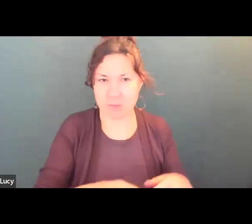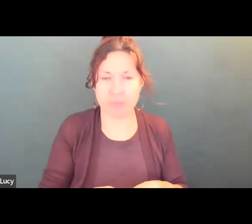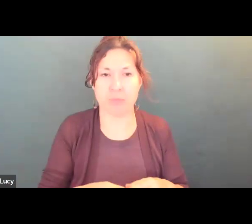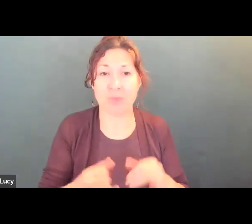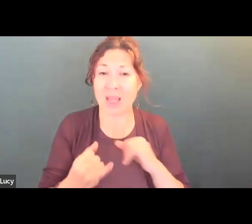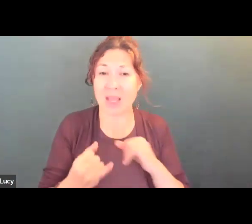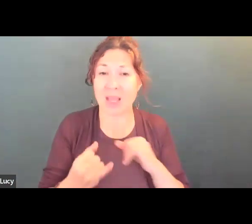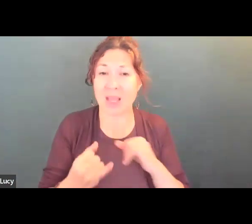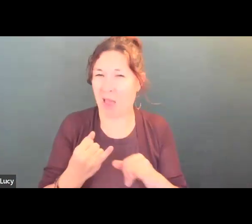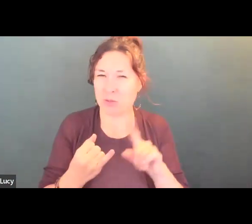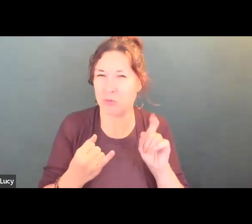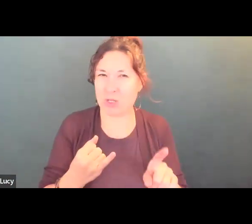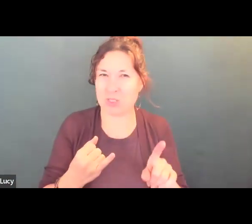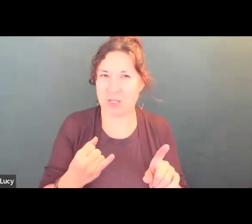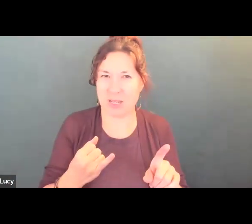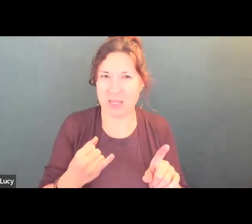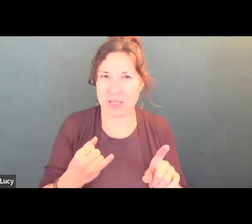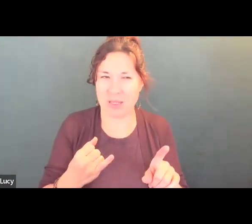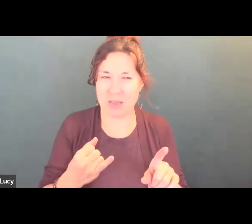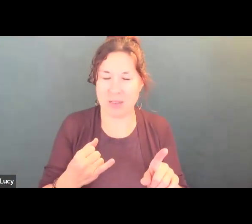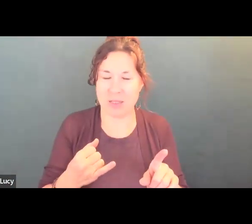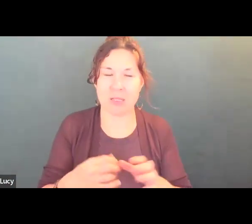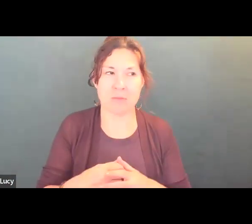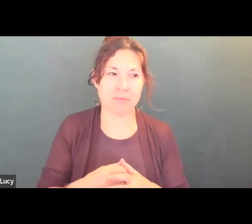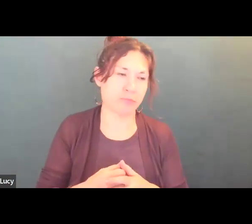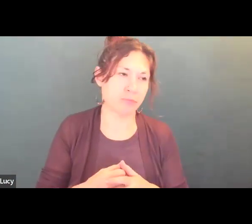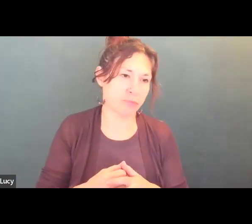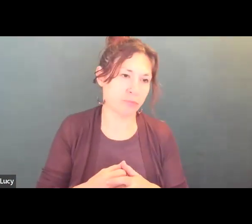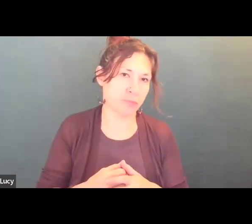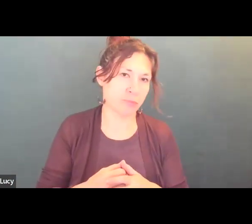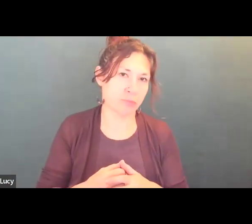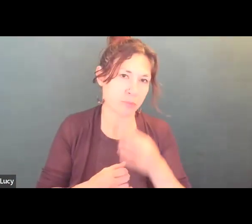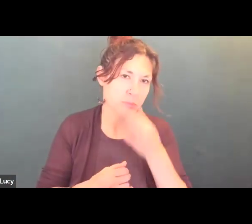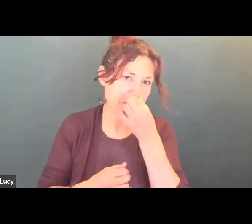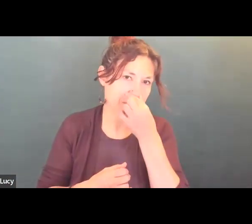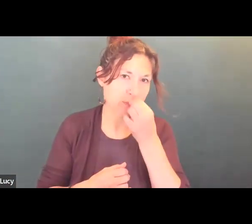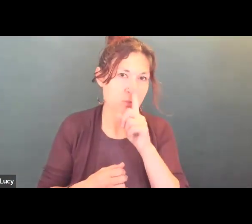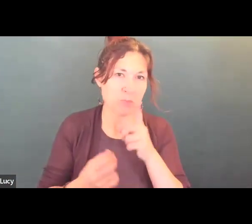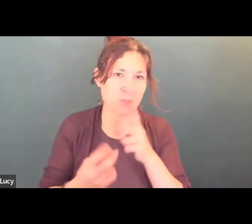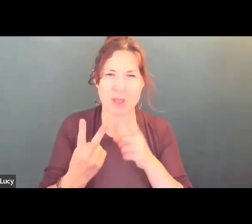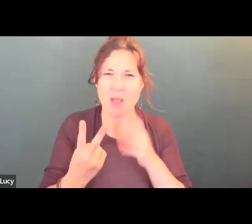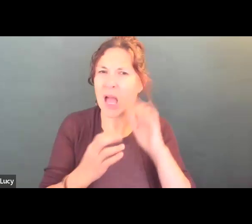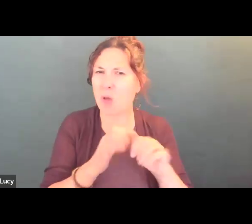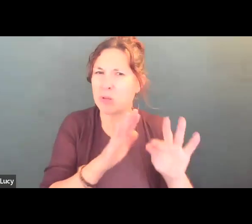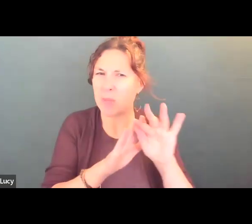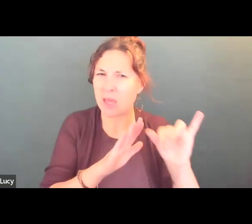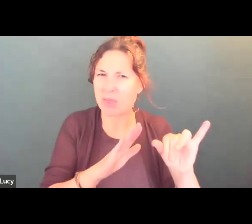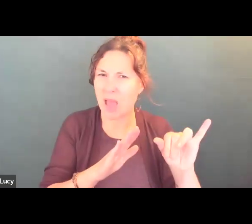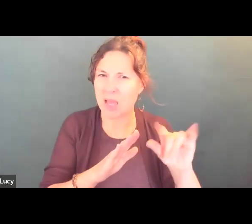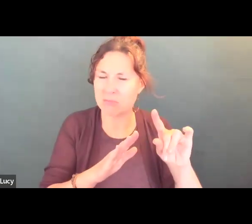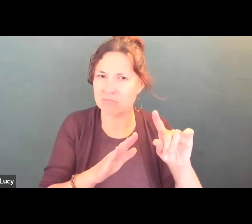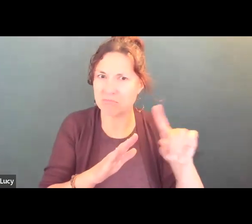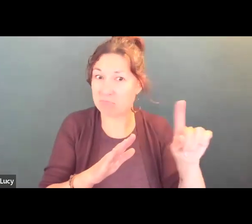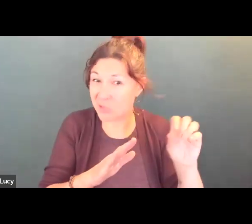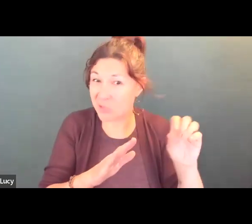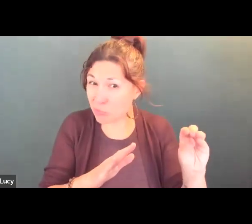is just, I guess, two things. How did we choose Zoom as the option? Like, sort of what was the process that went